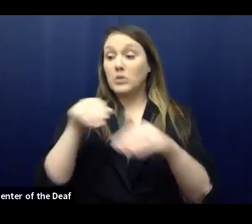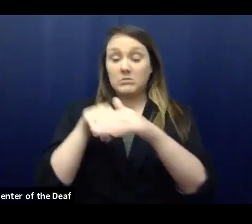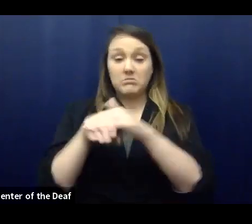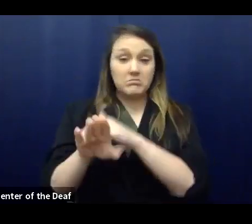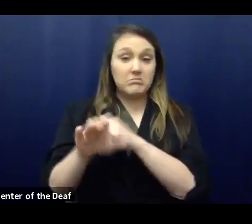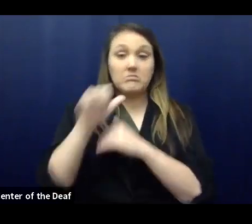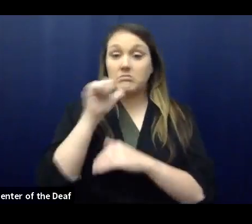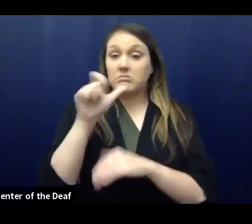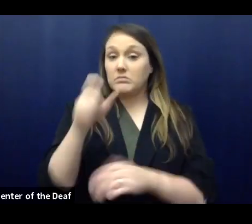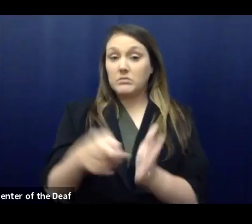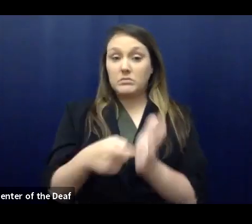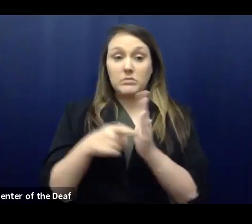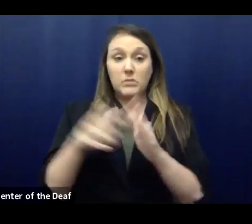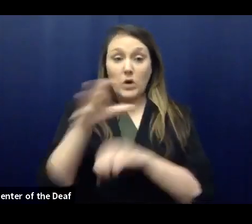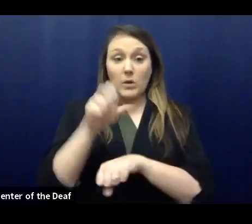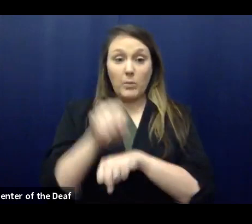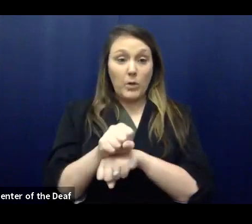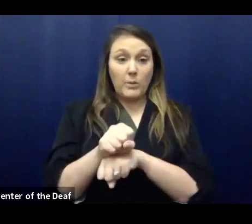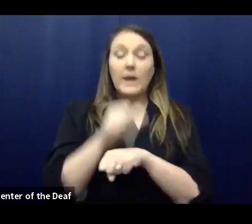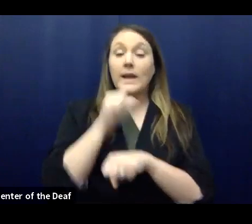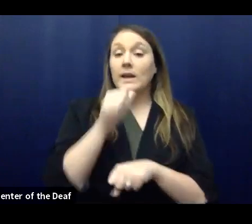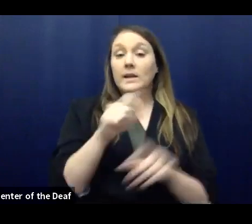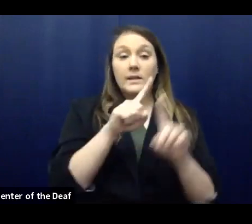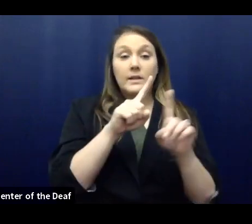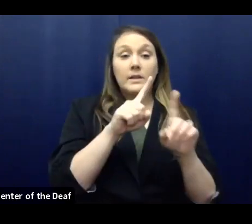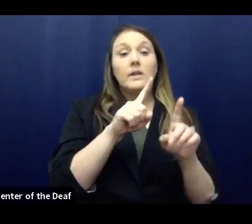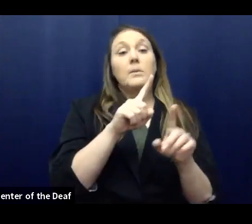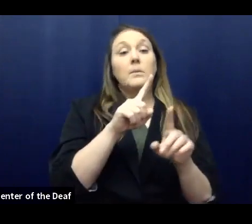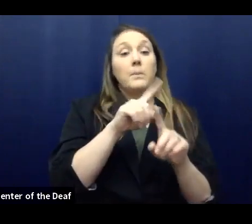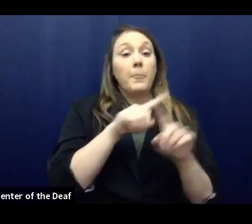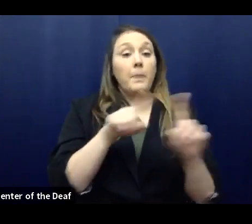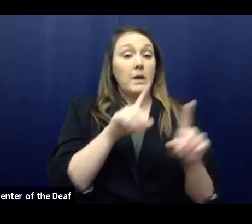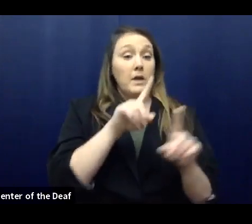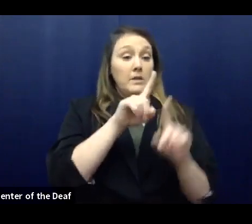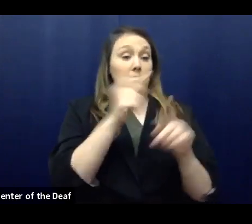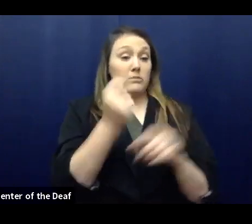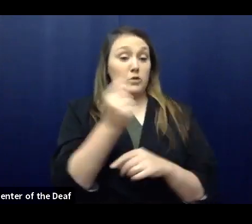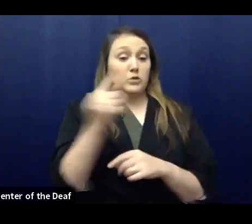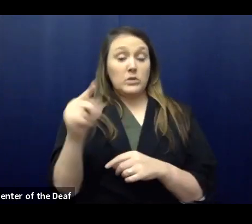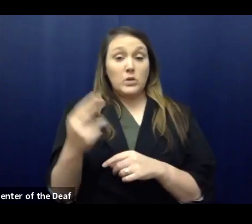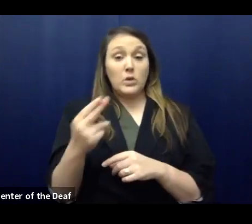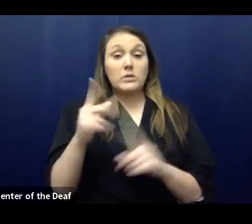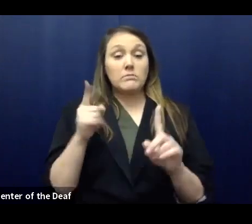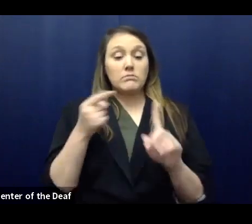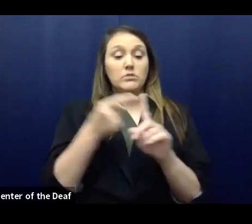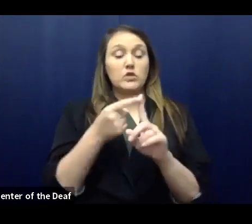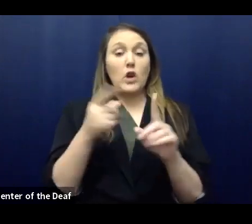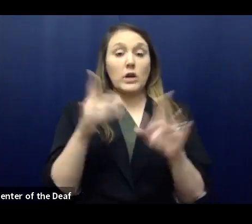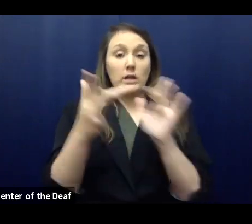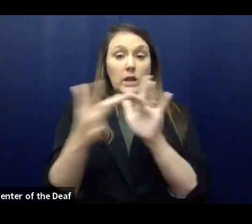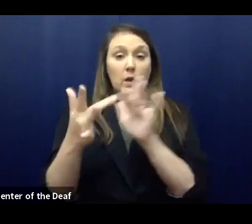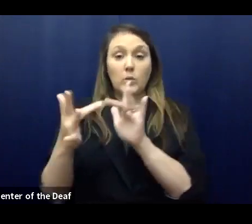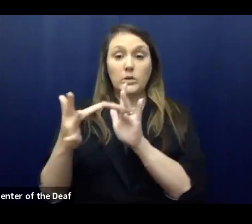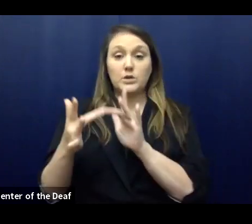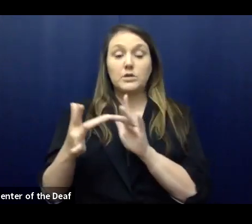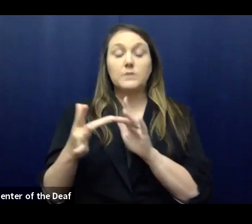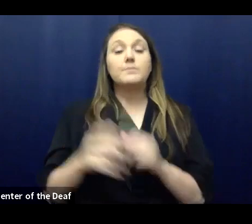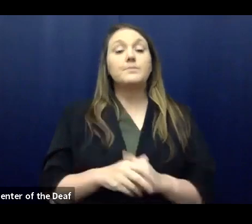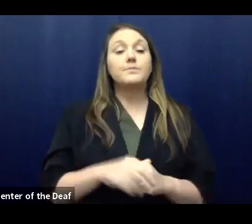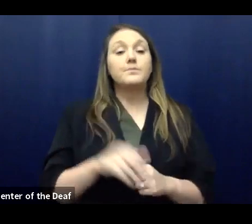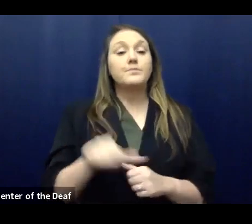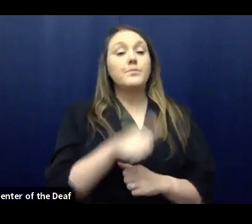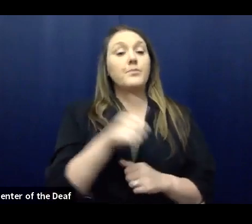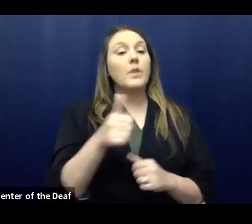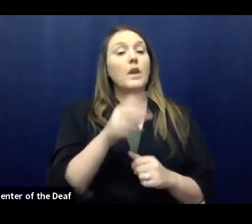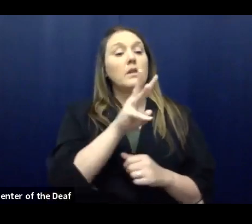testing, because I'm testing on Tuesdays and Thursdays, doing targeted outreach. Okay, from another couple from WBR. We've